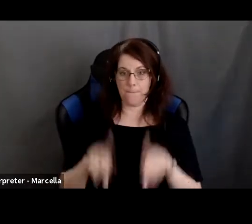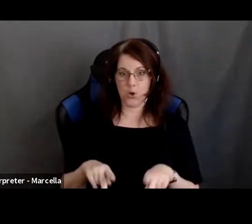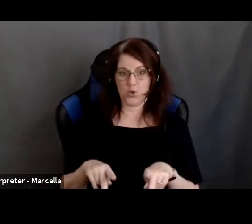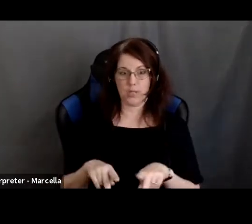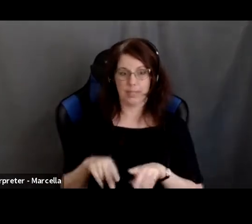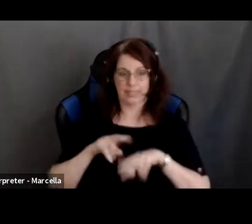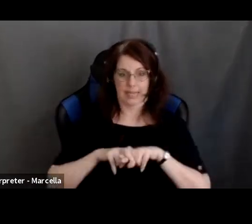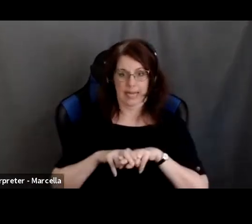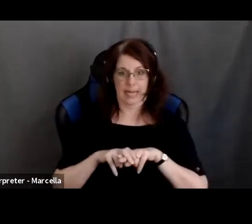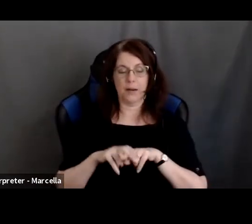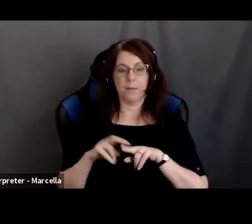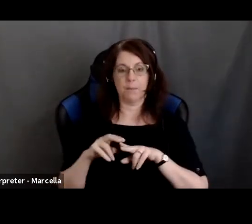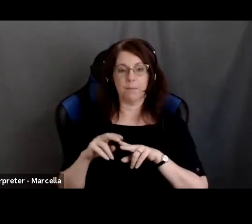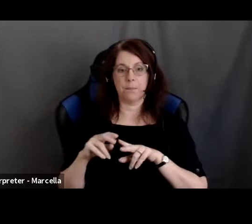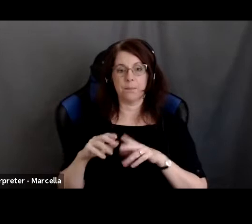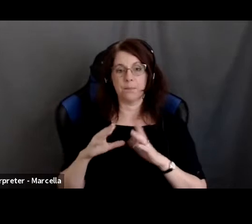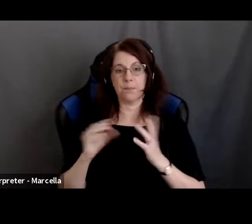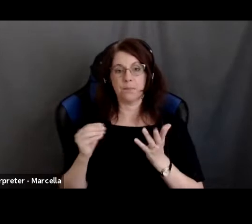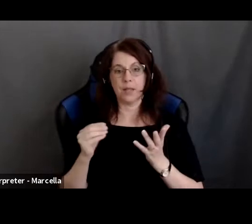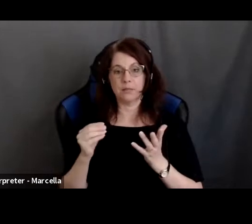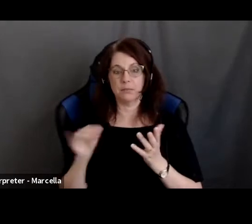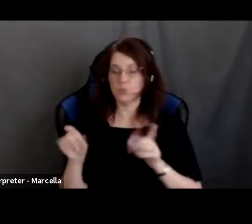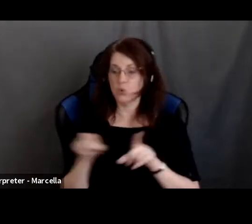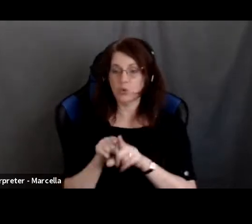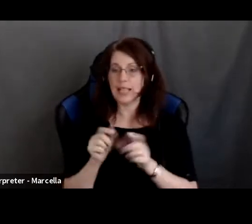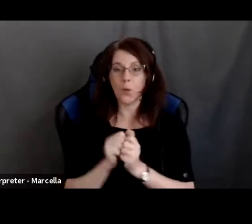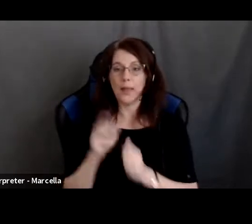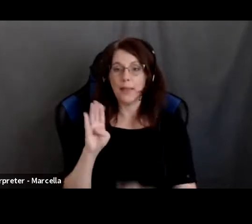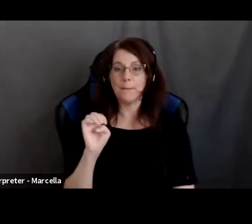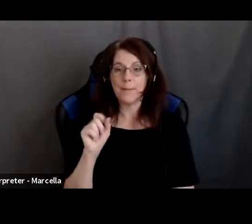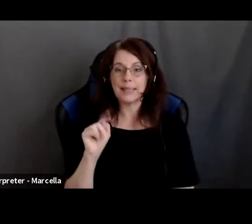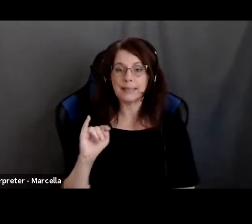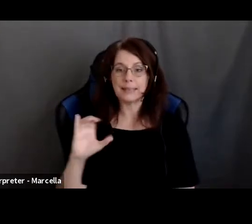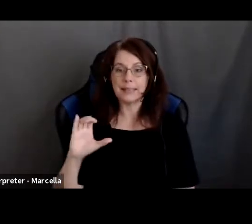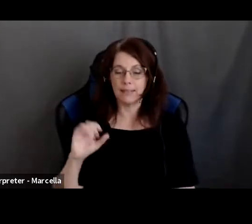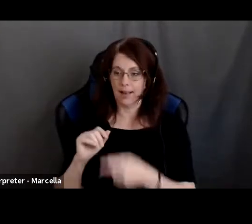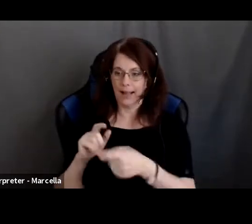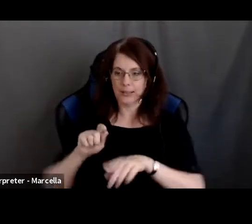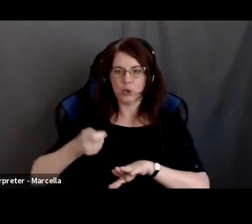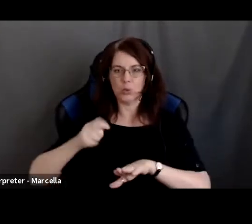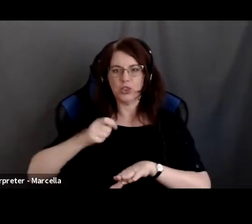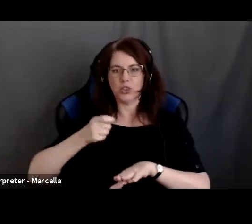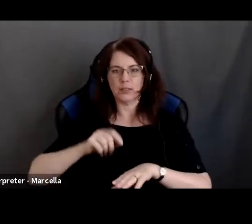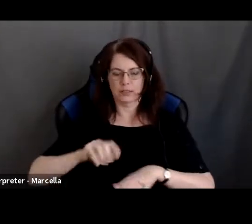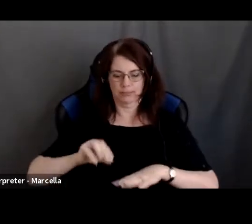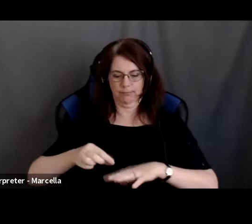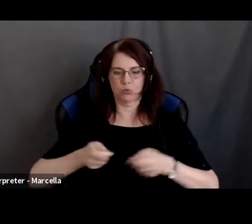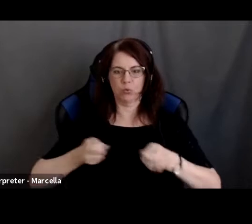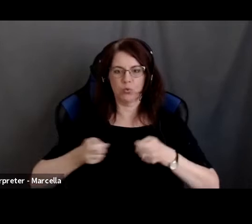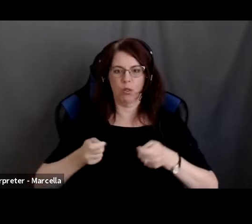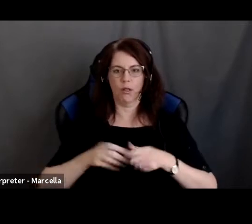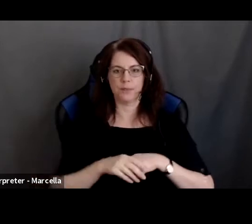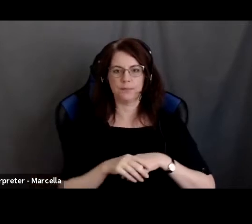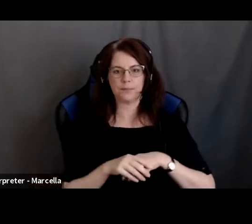what position they're in. And just like with the Bestic feeder, you have switches that you control it